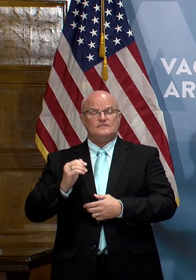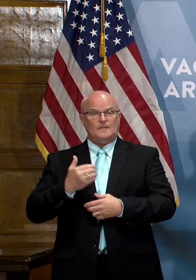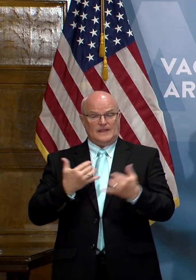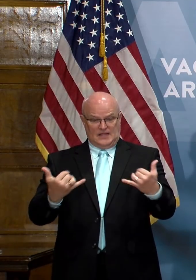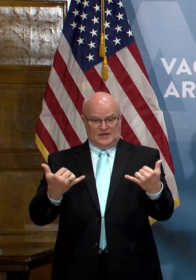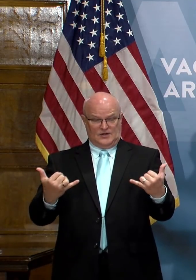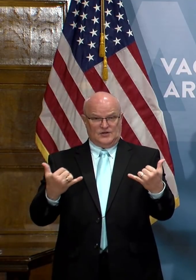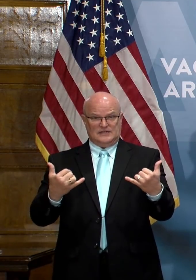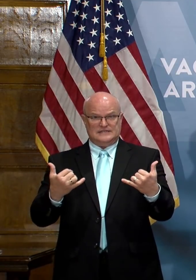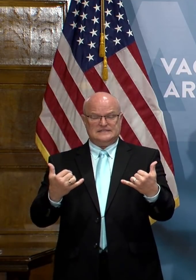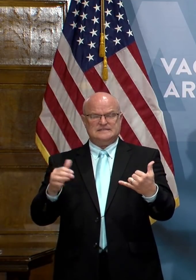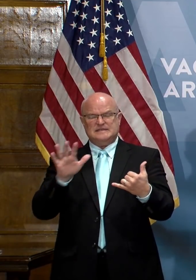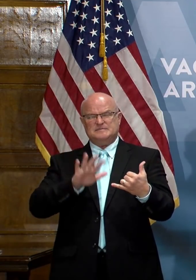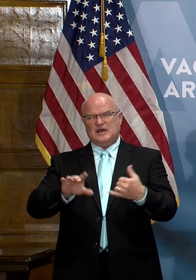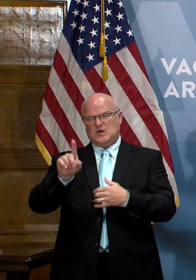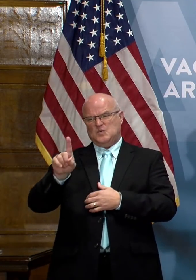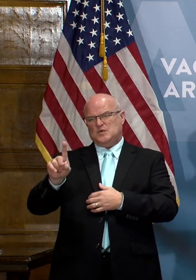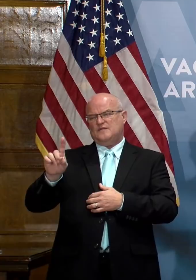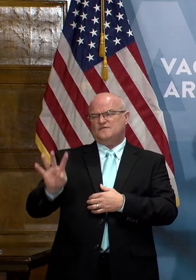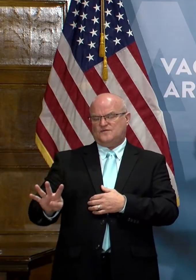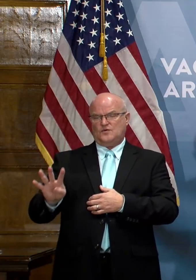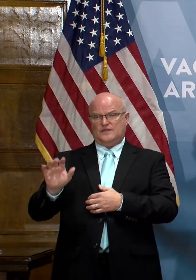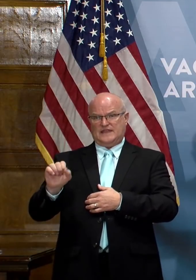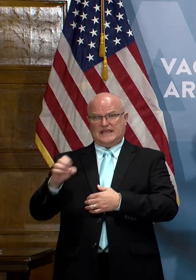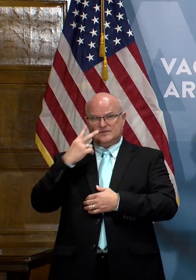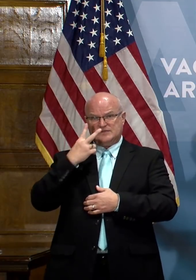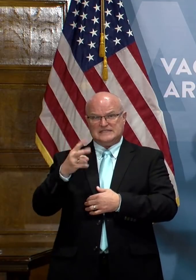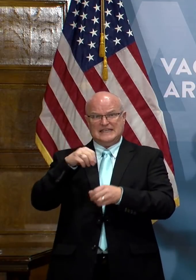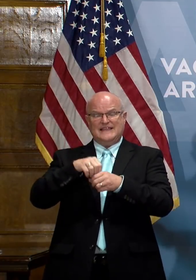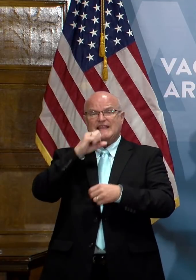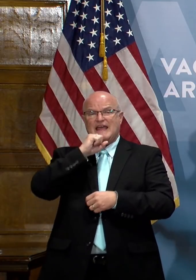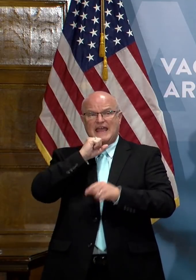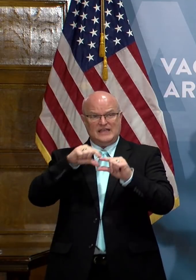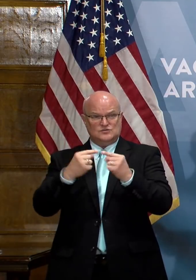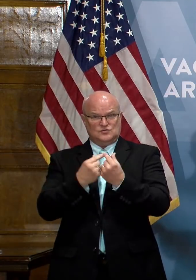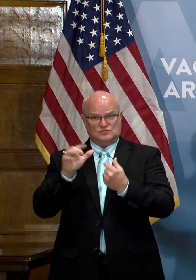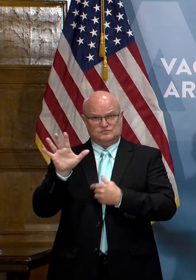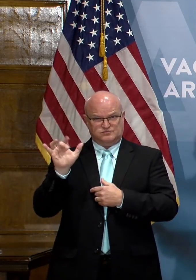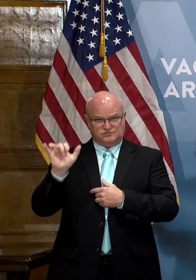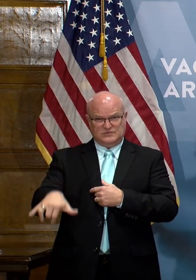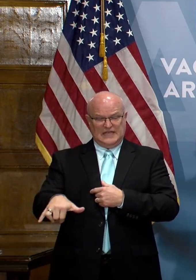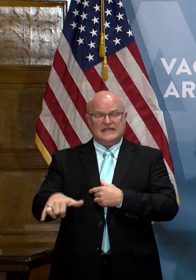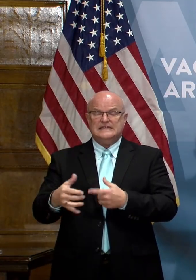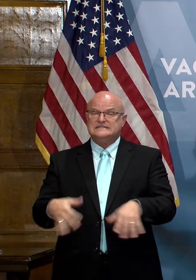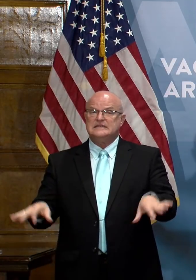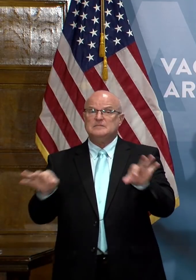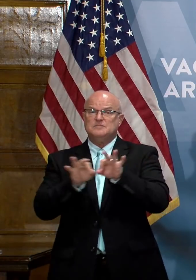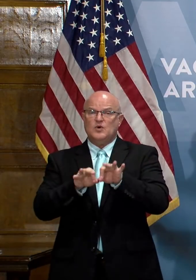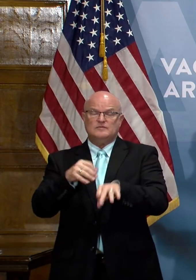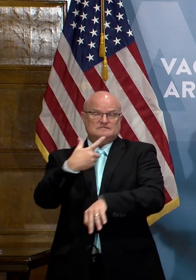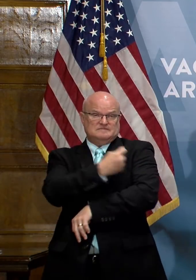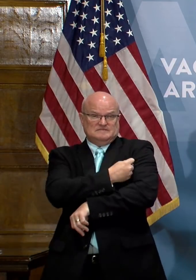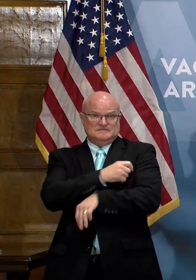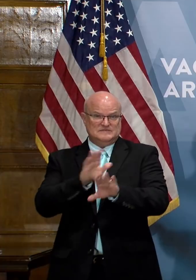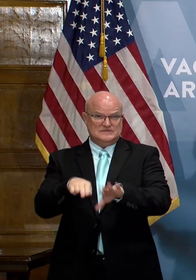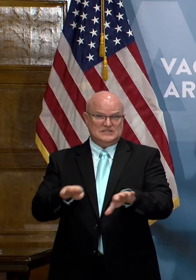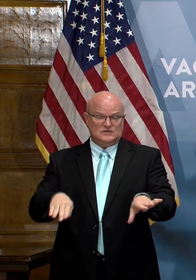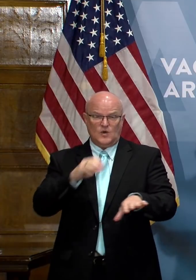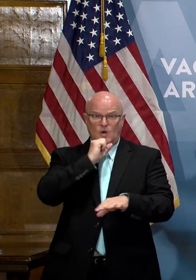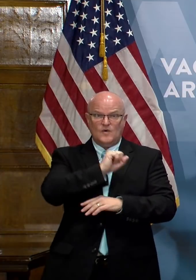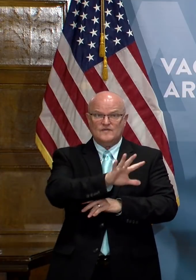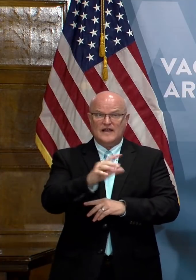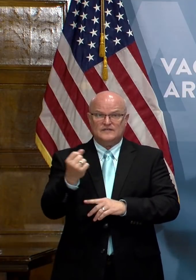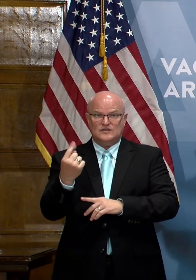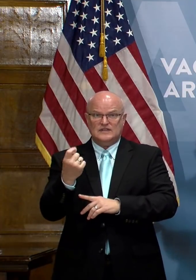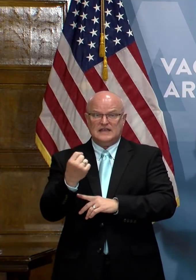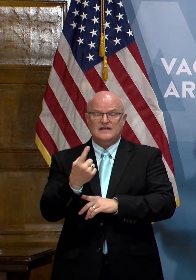current cases, approximately a quarter of the cases that we're seeing are in that age group. It's very important that we vaccinate those children. As the governor pointed